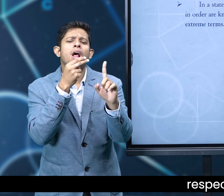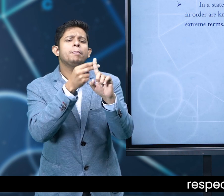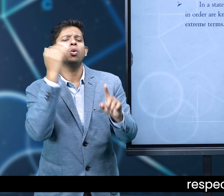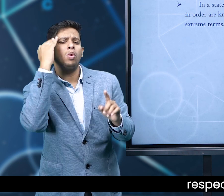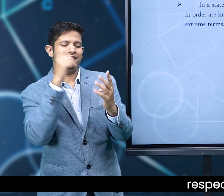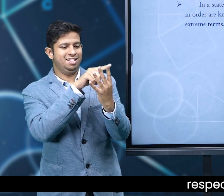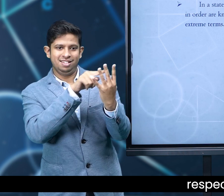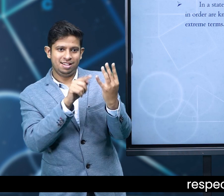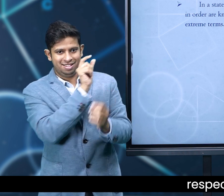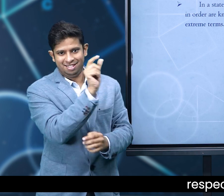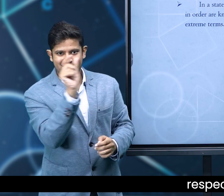terms.